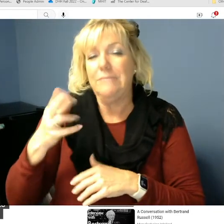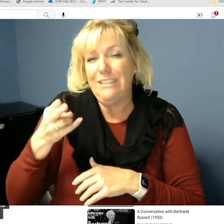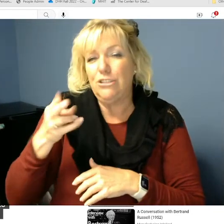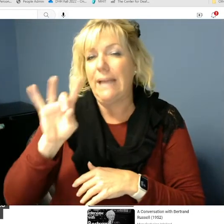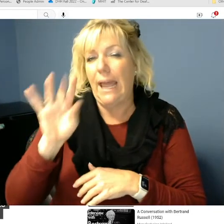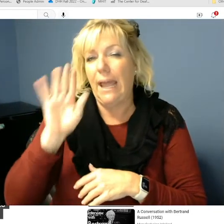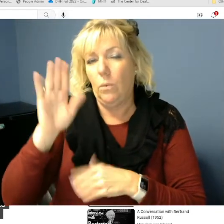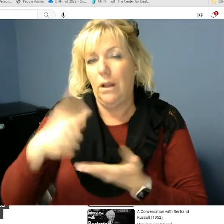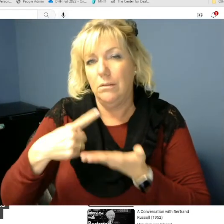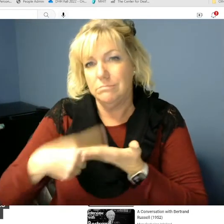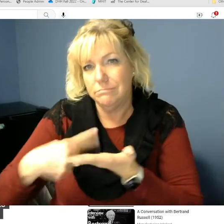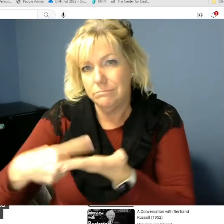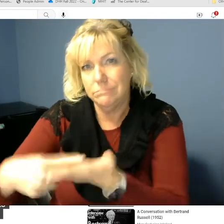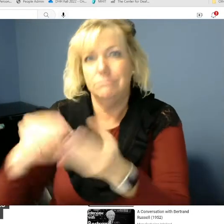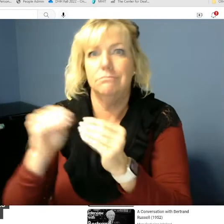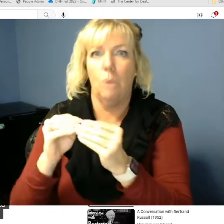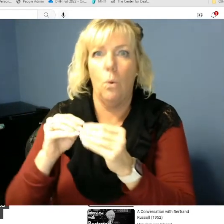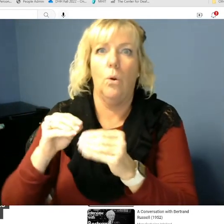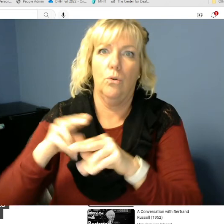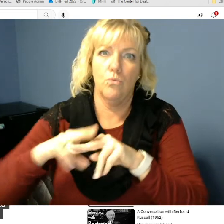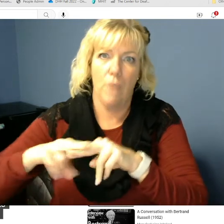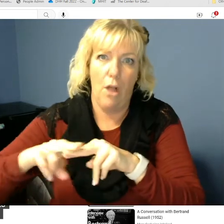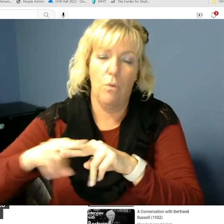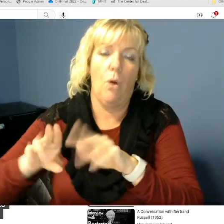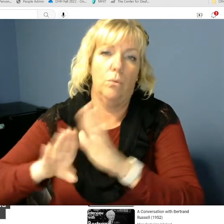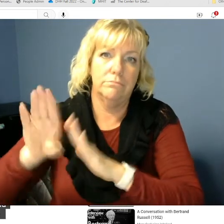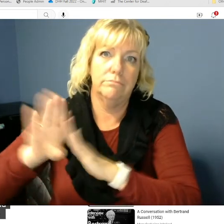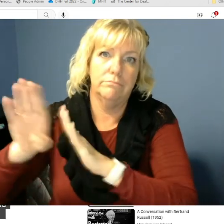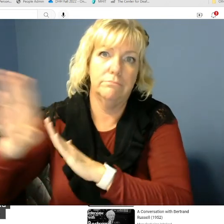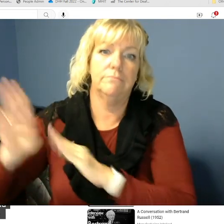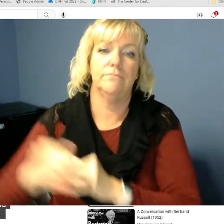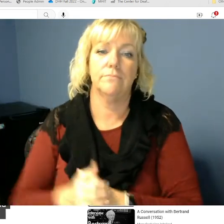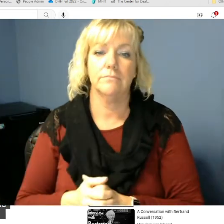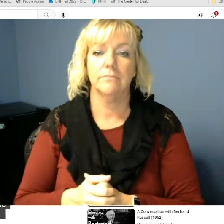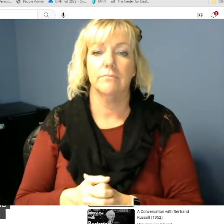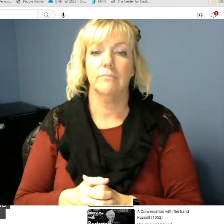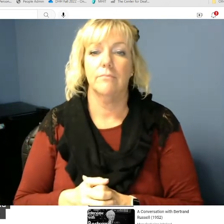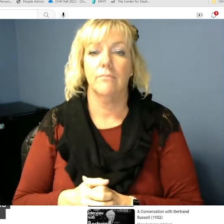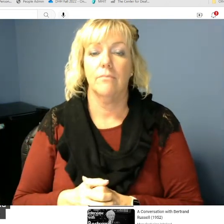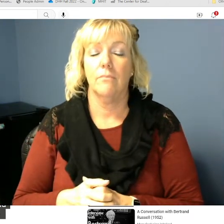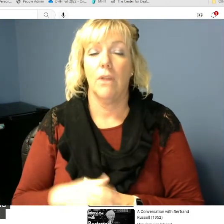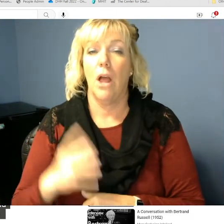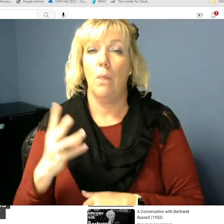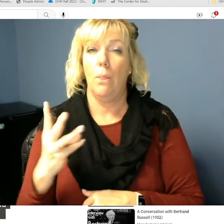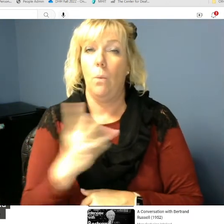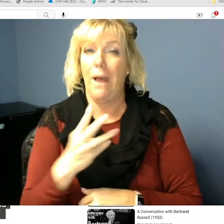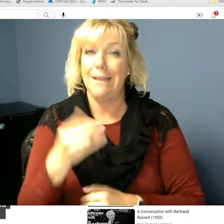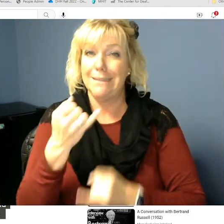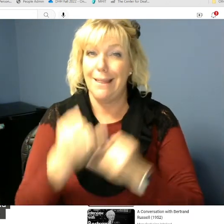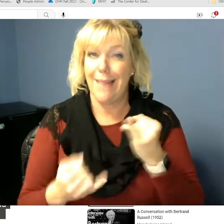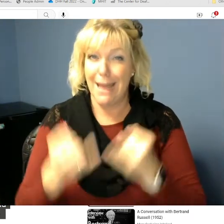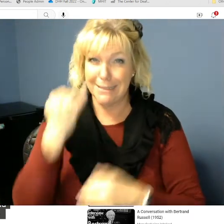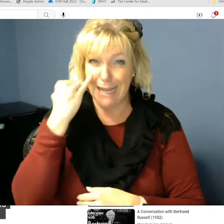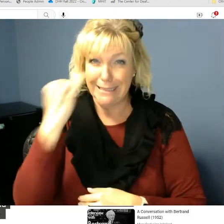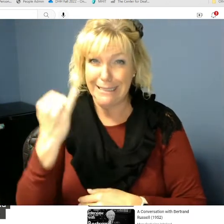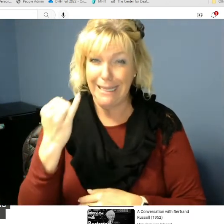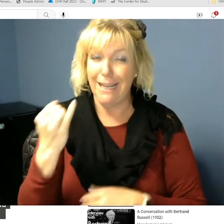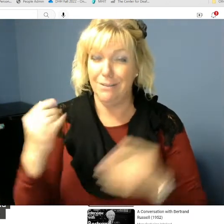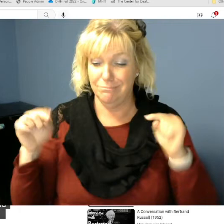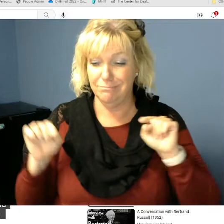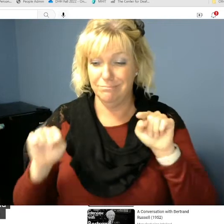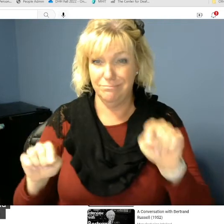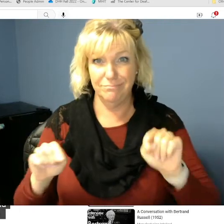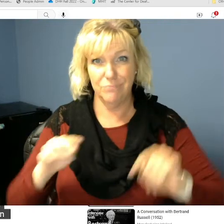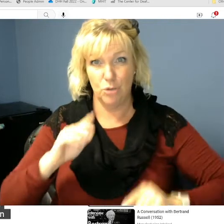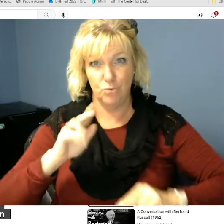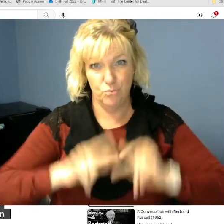the populist in a future lecture. And then the last thing we're going to do with the West is something that we did similarly with Reconstruction.